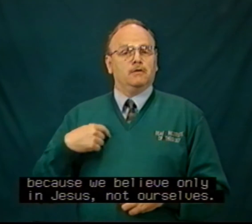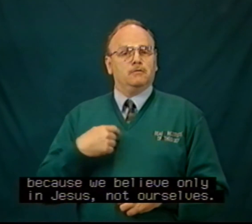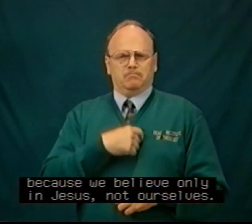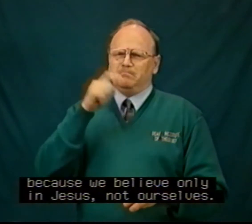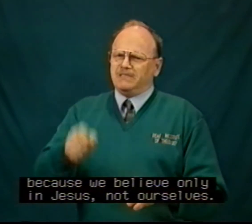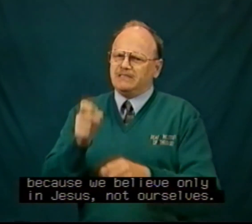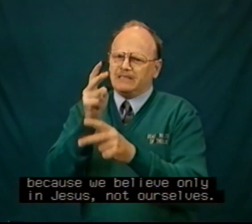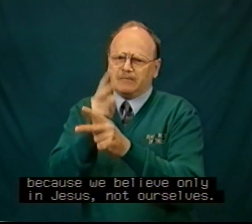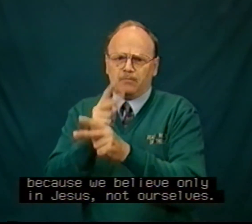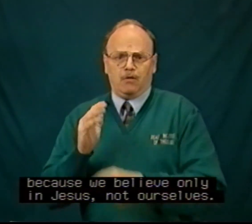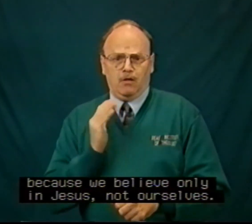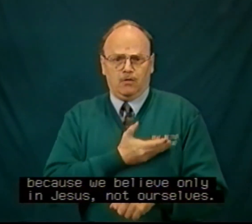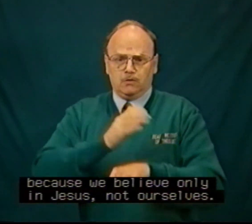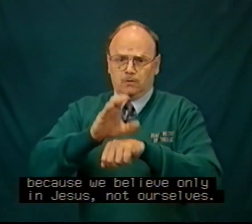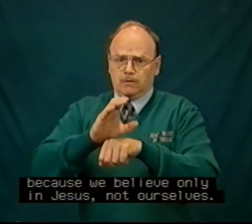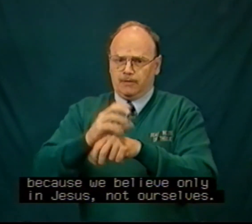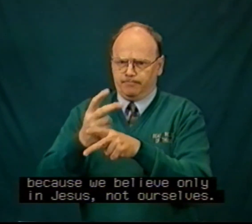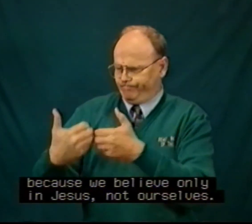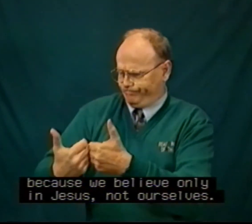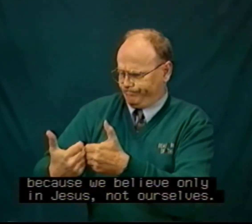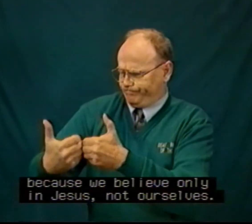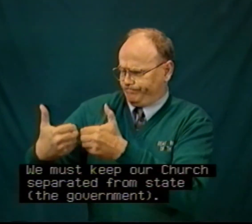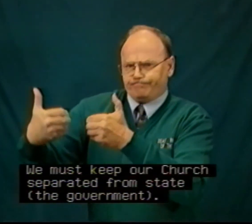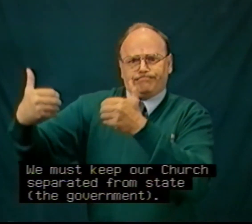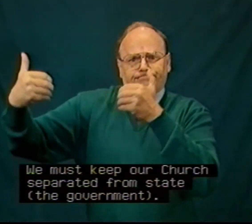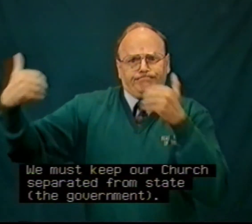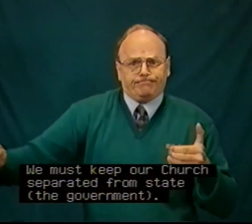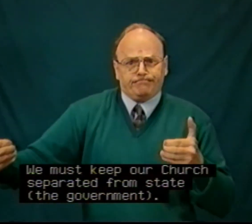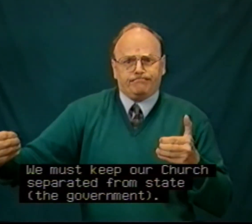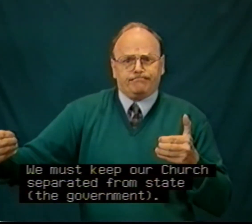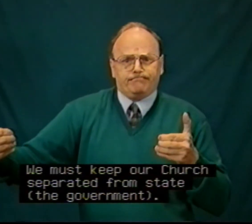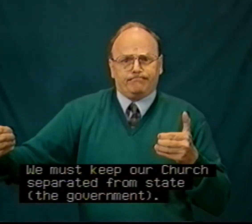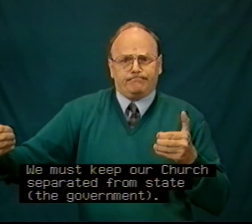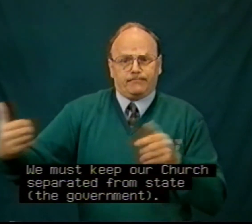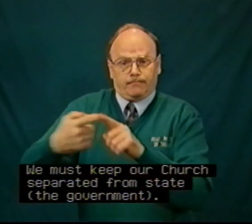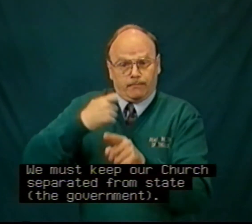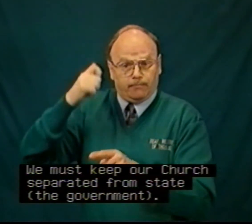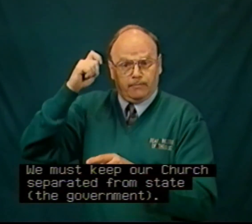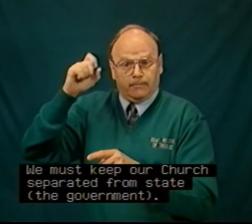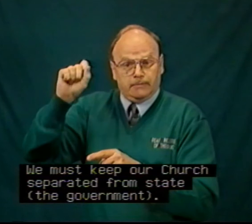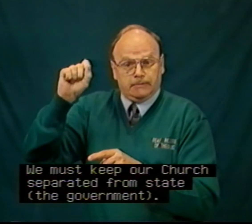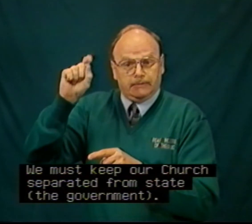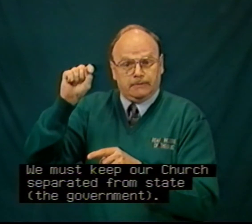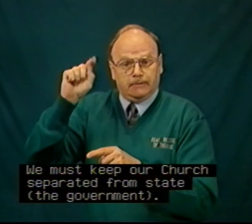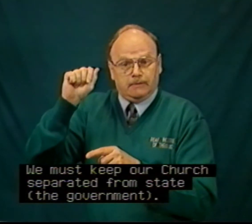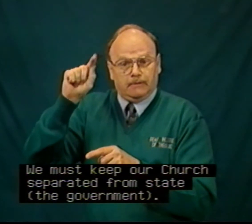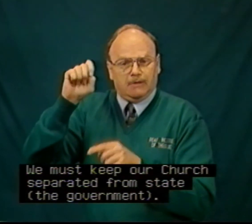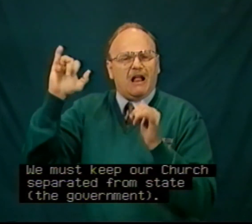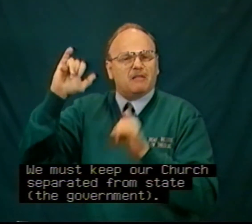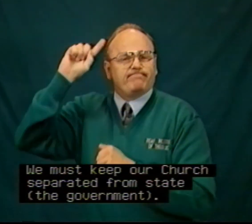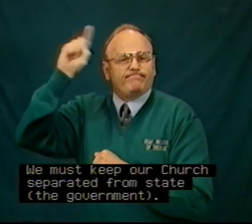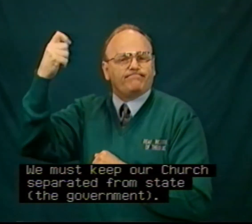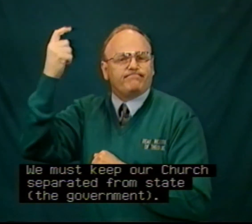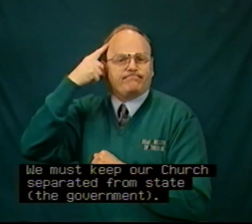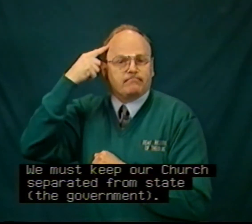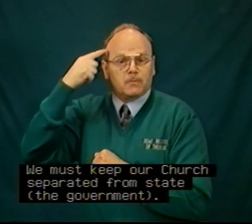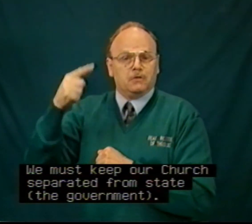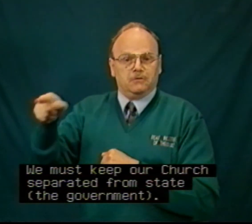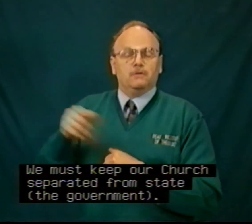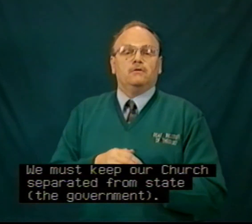Because we believe only in Jesus, not ourselves. We must keep our church separated from states, the government.